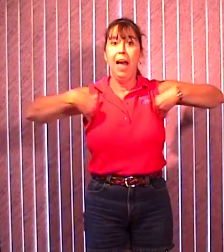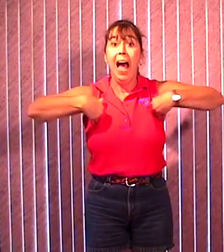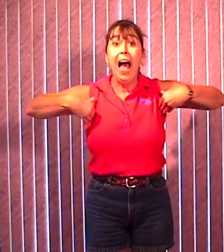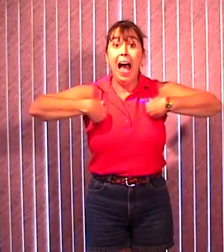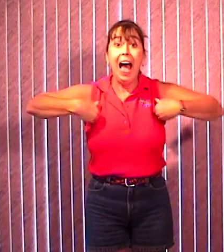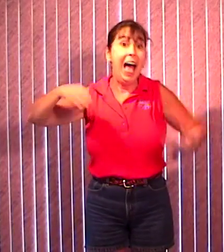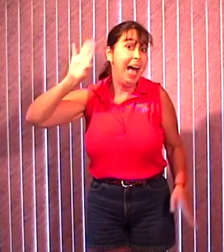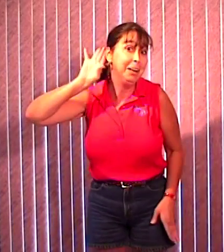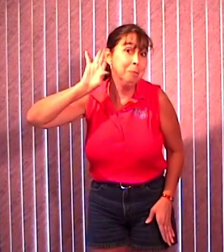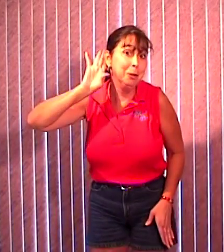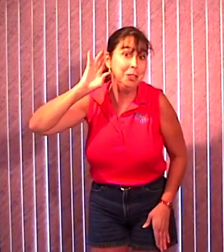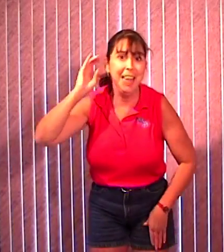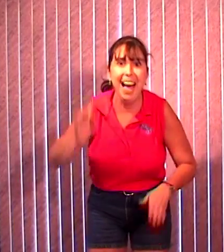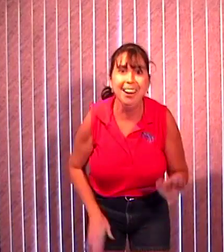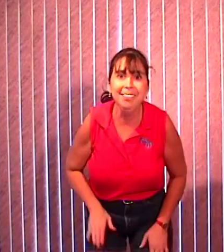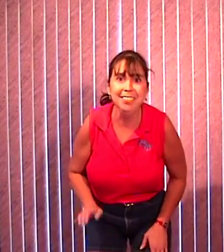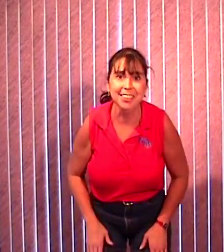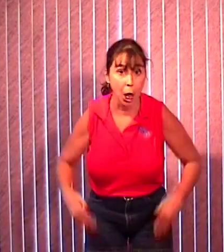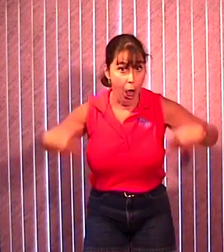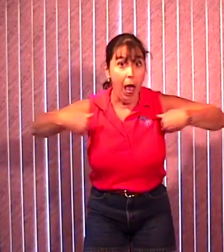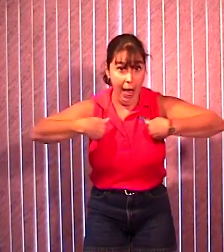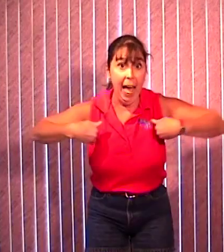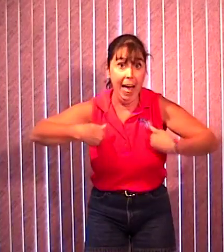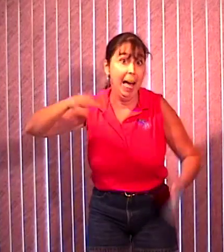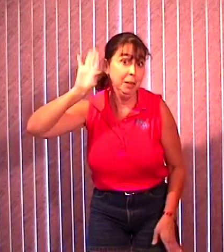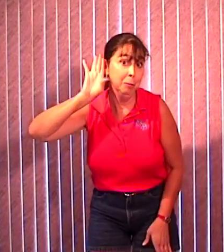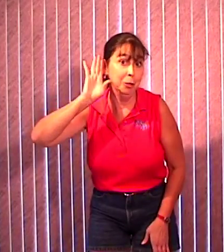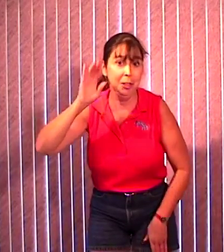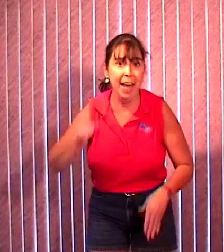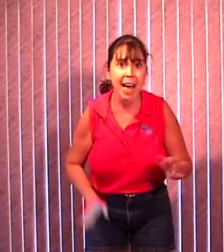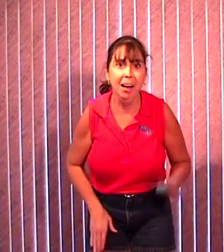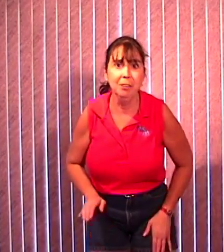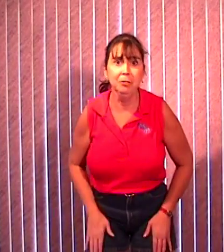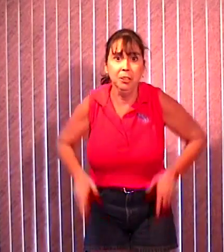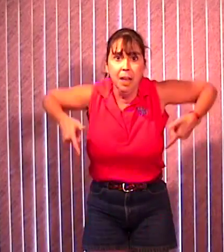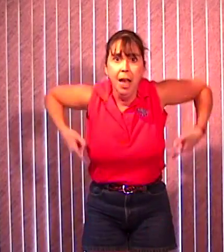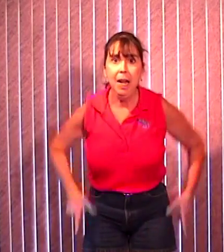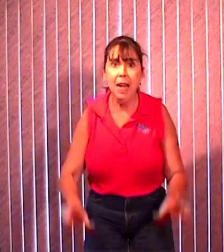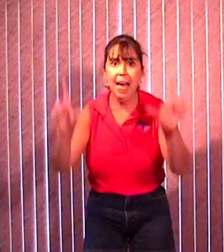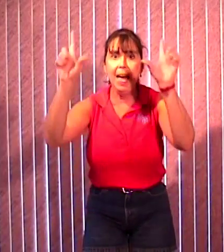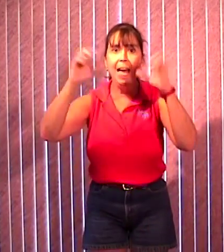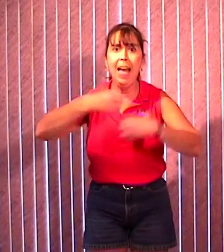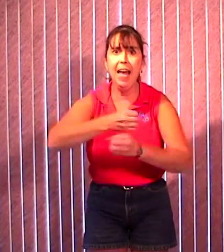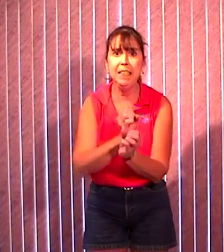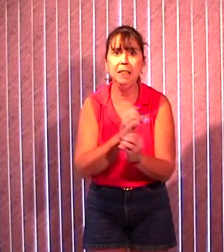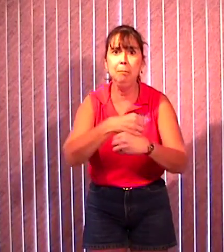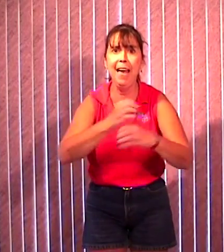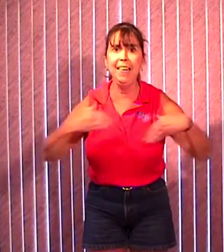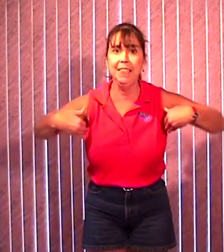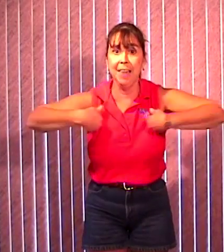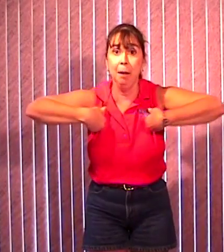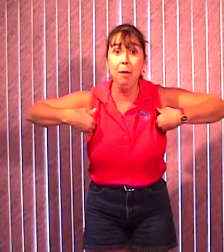Animal sounds. Animal sounds. Let's make some